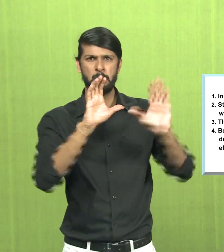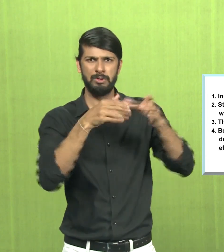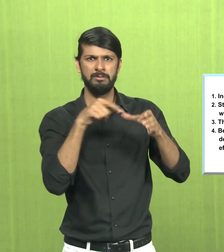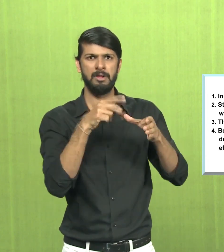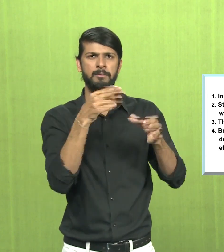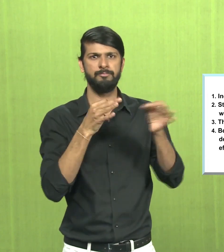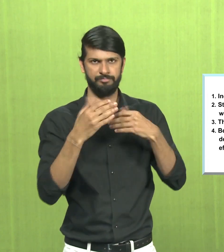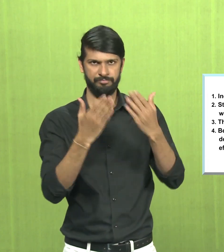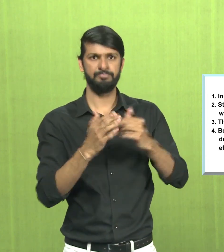Hinduism.